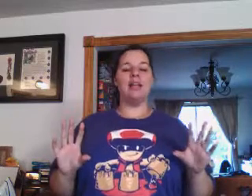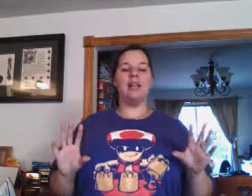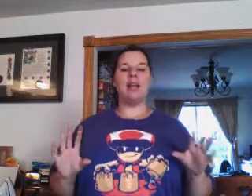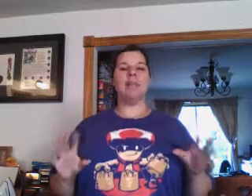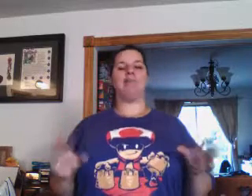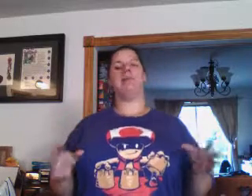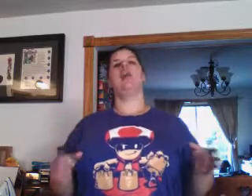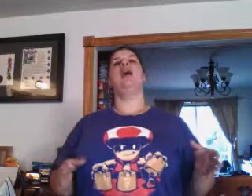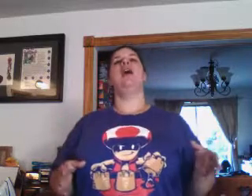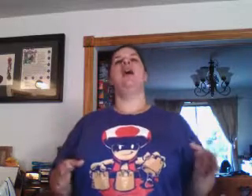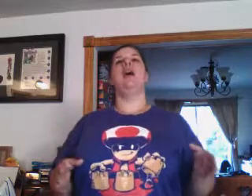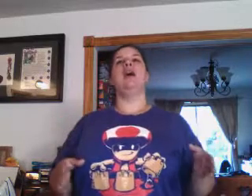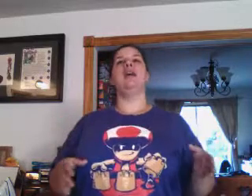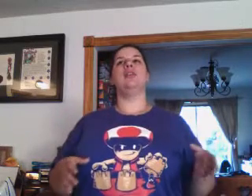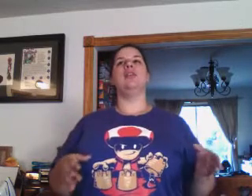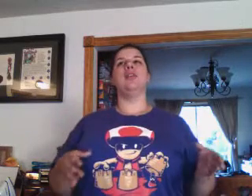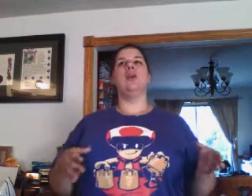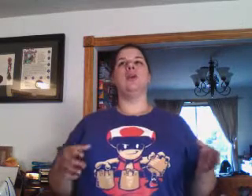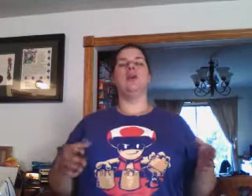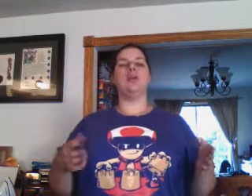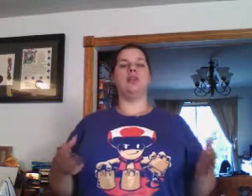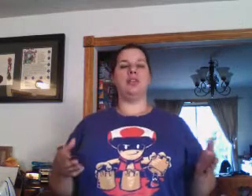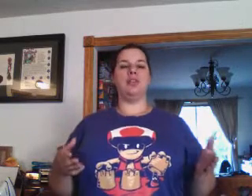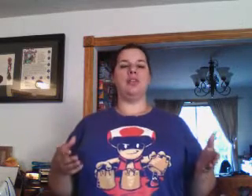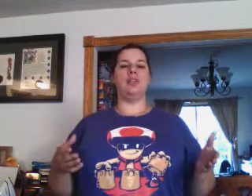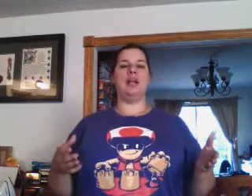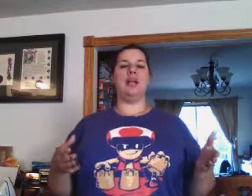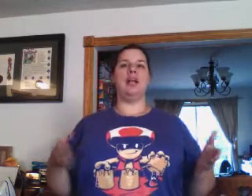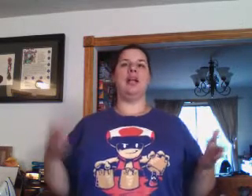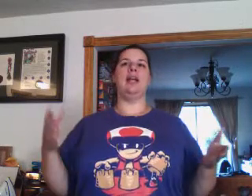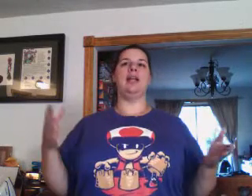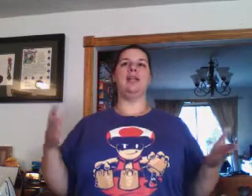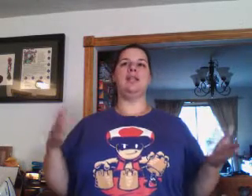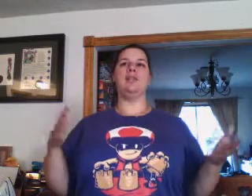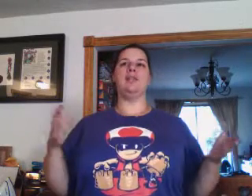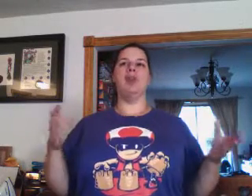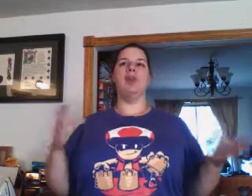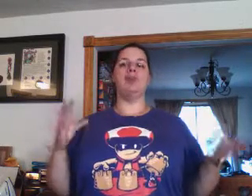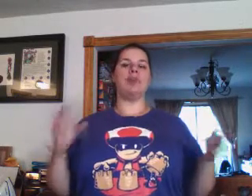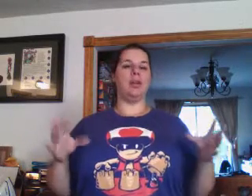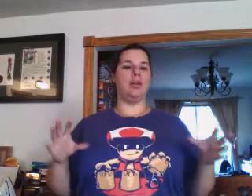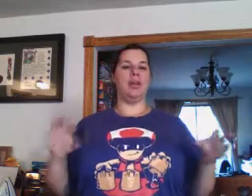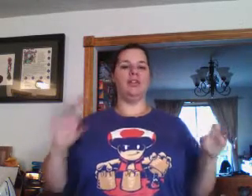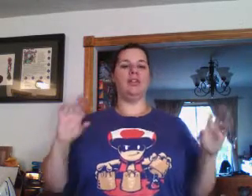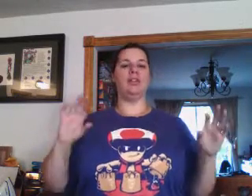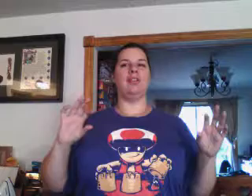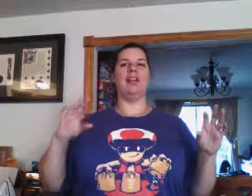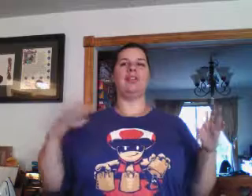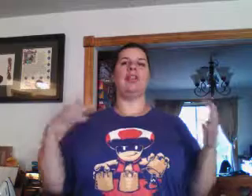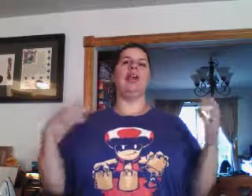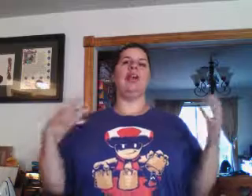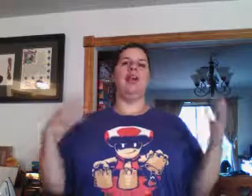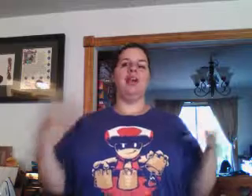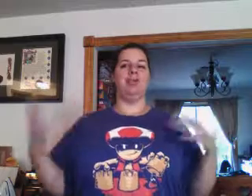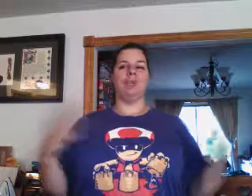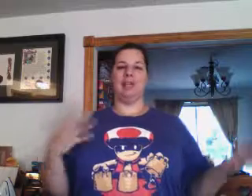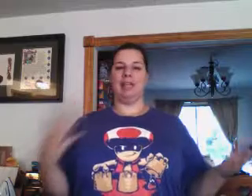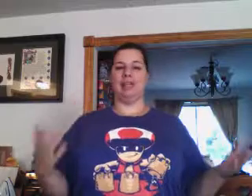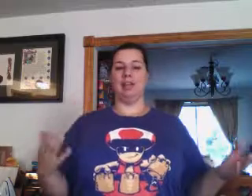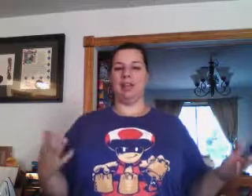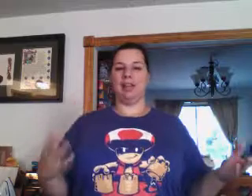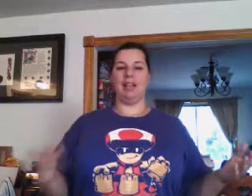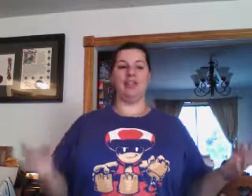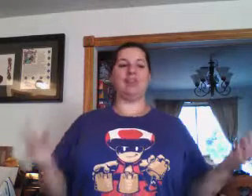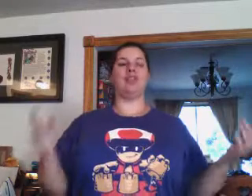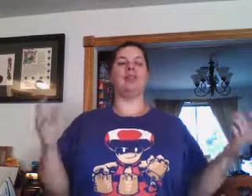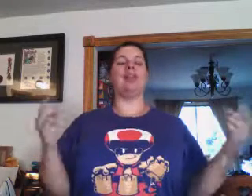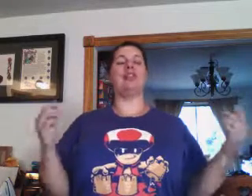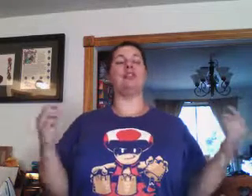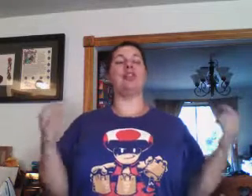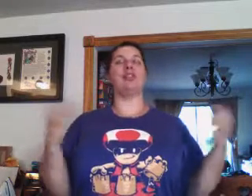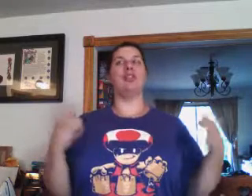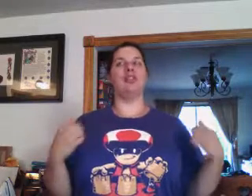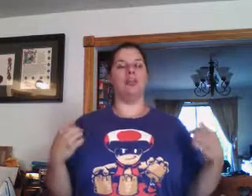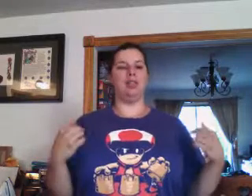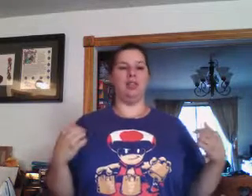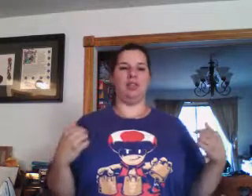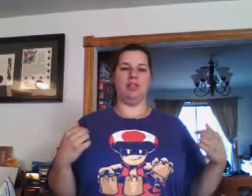bit. So first thing is almost all location is done in relation to things, which makes directions so much easier for